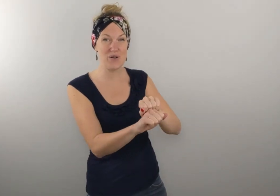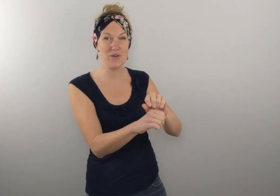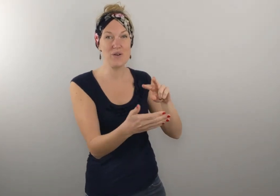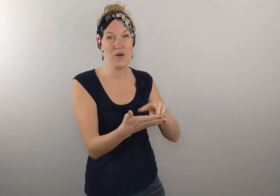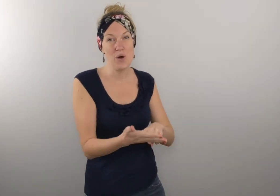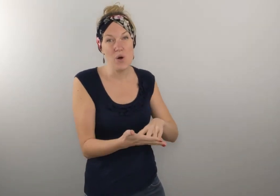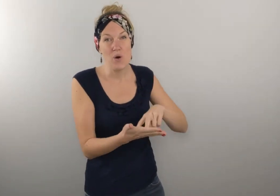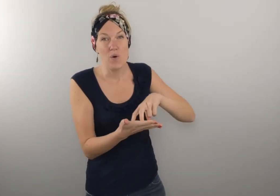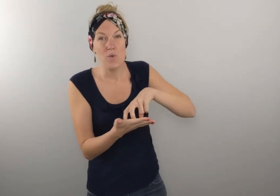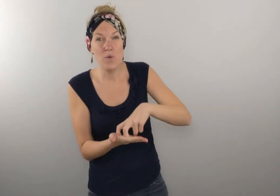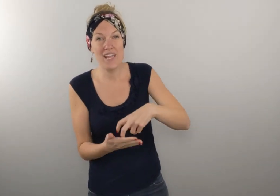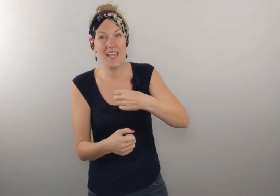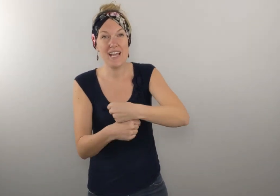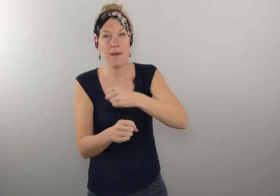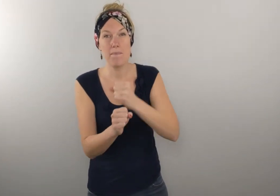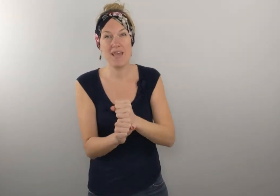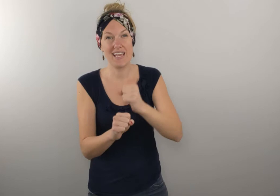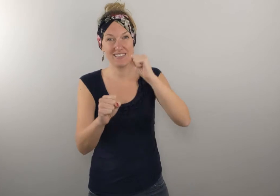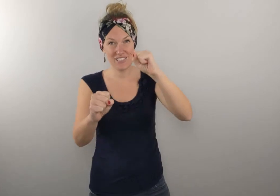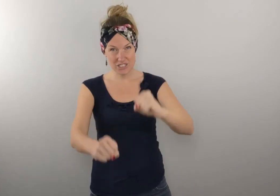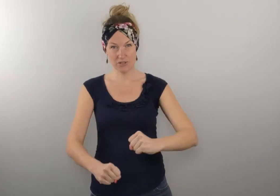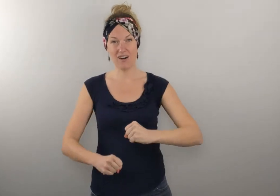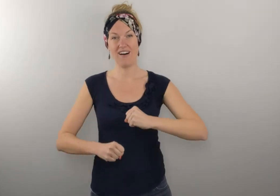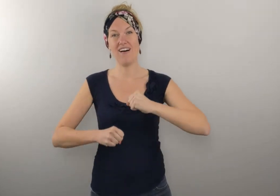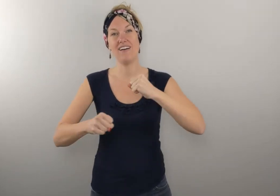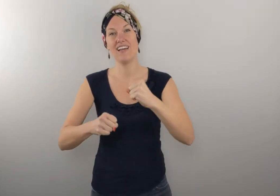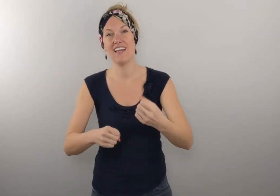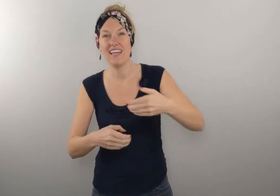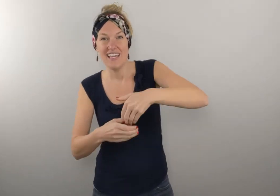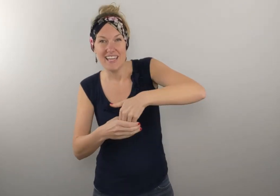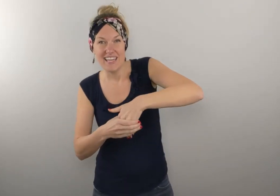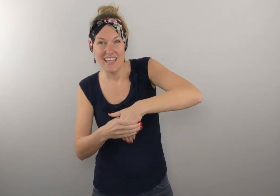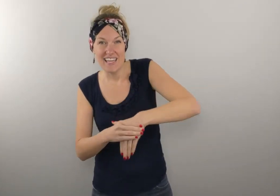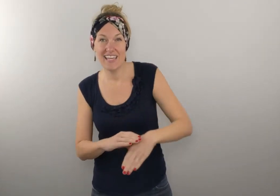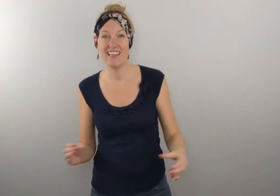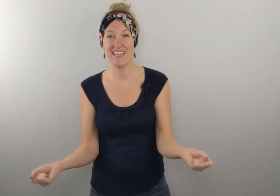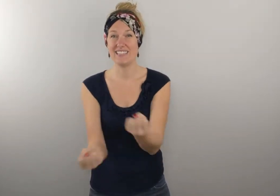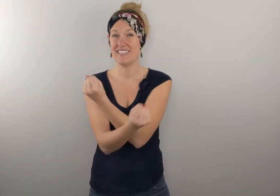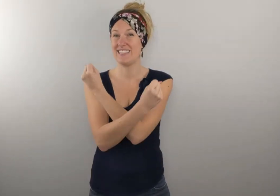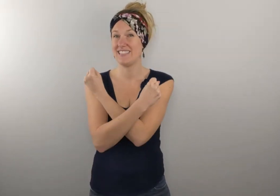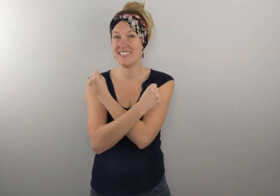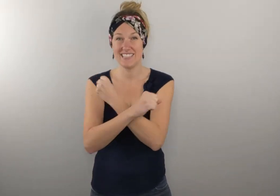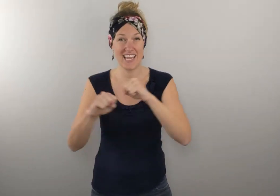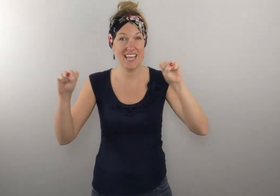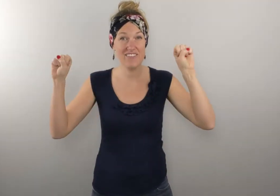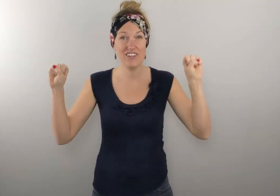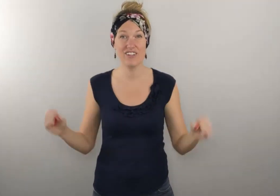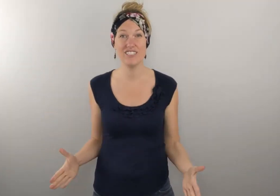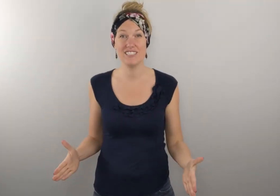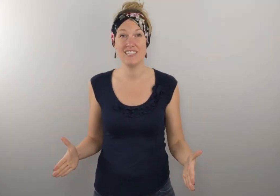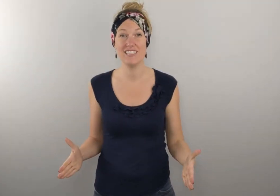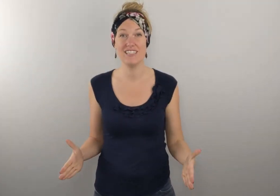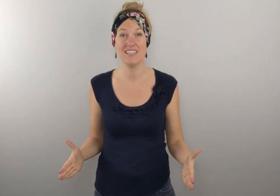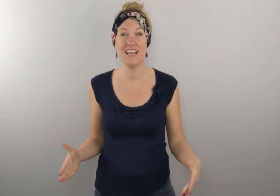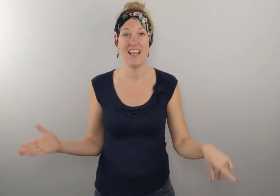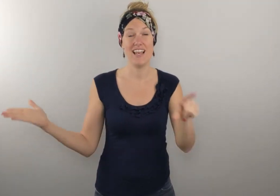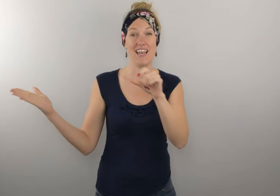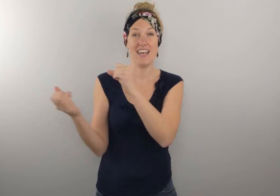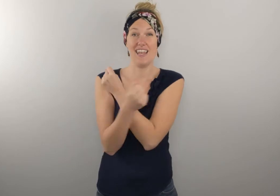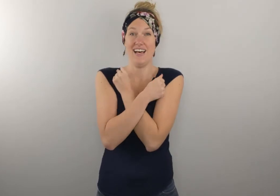cornerstone, weak made strong in the Savior's